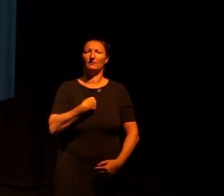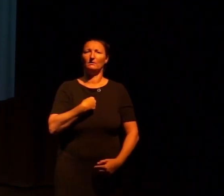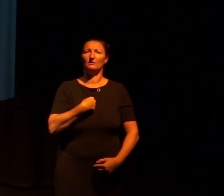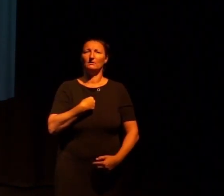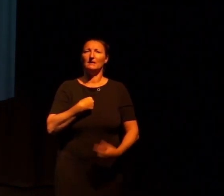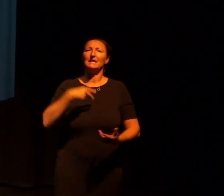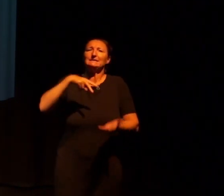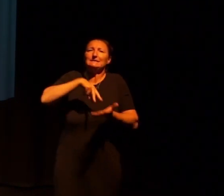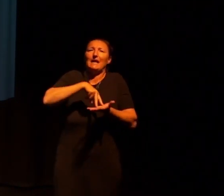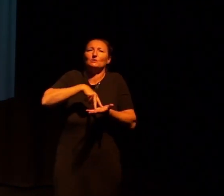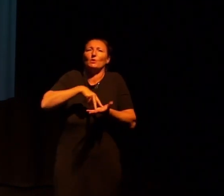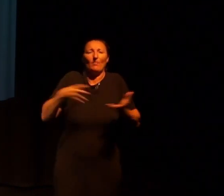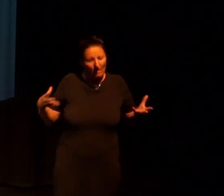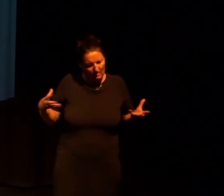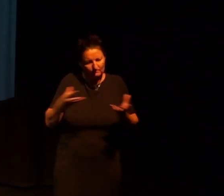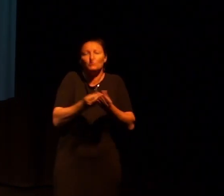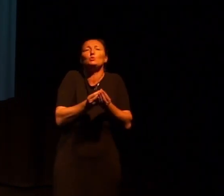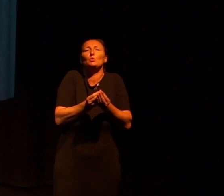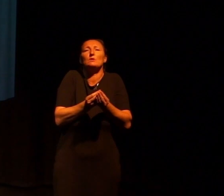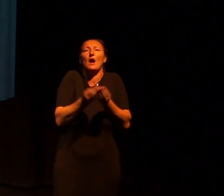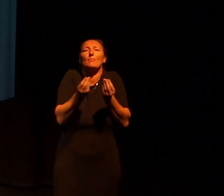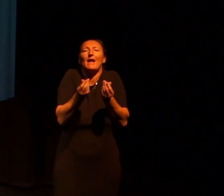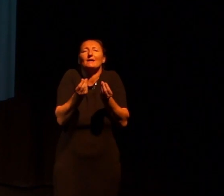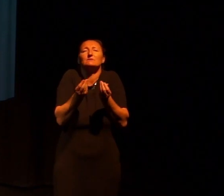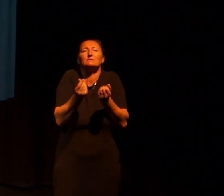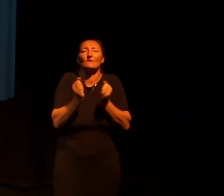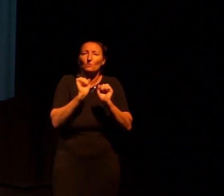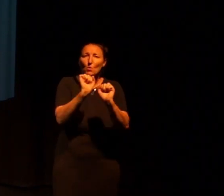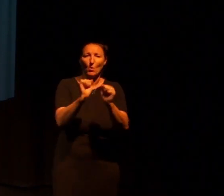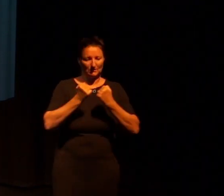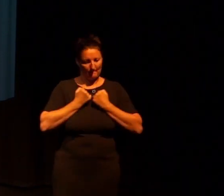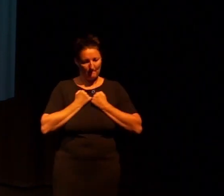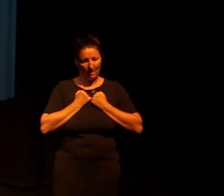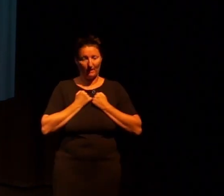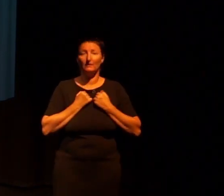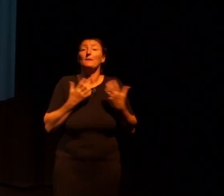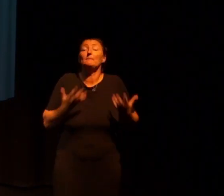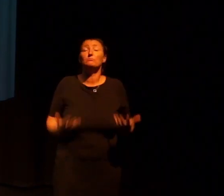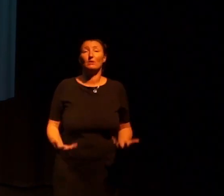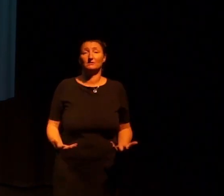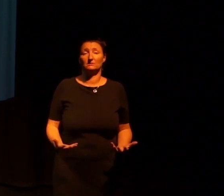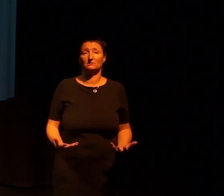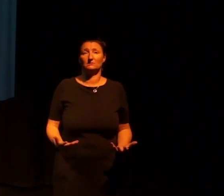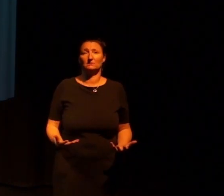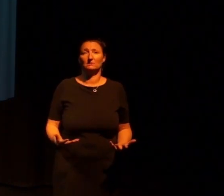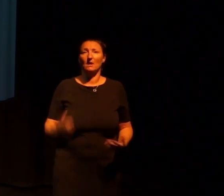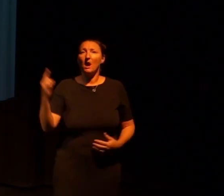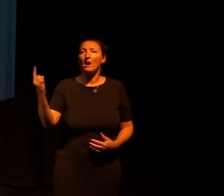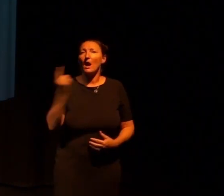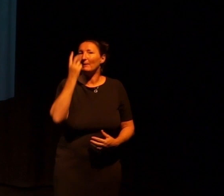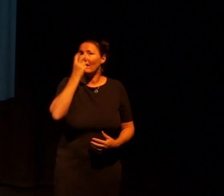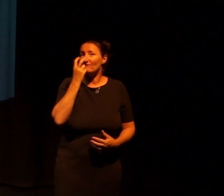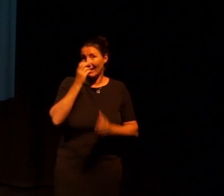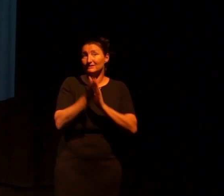Stand together and unite the essence of yours and mine. Be present. Coming of age